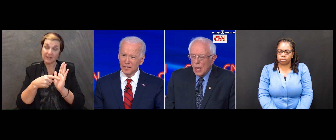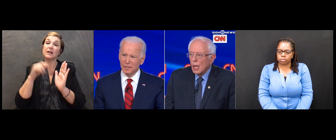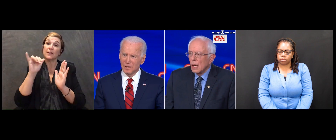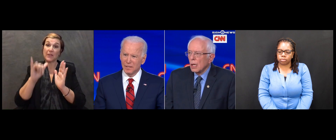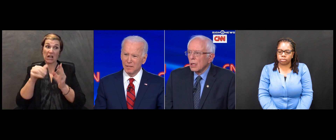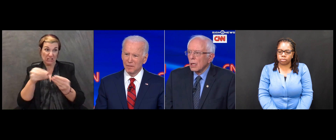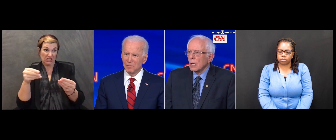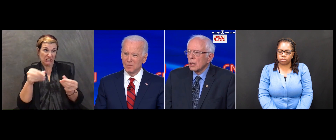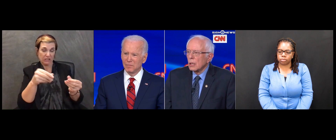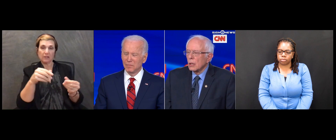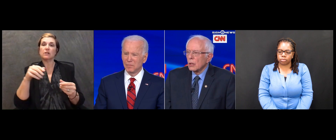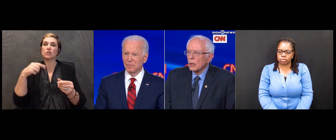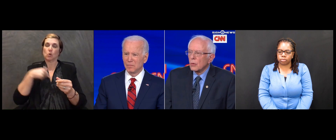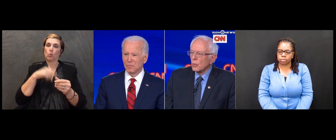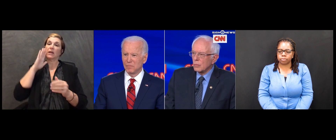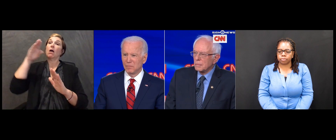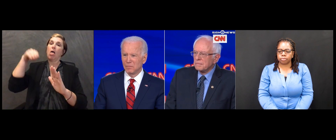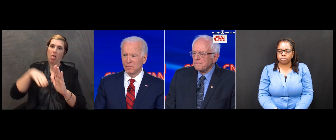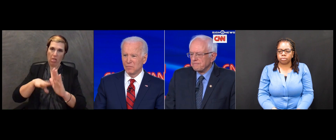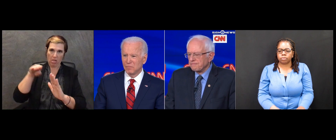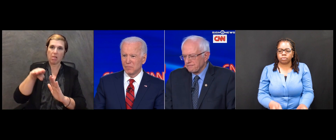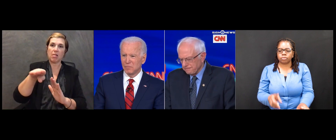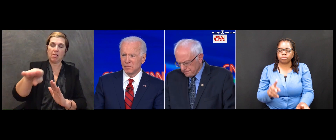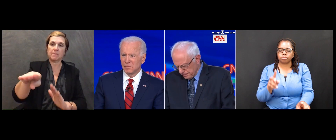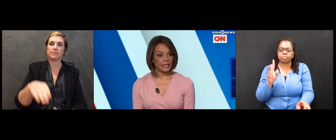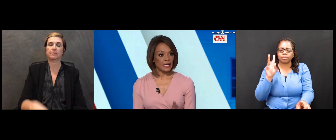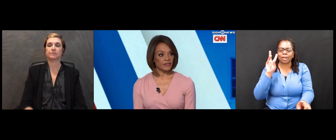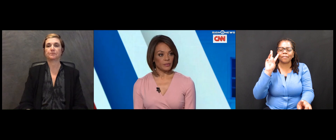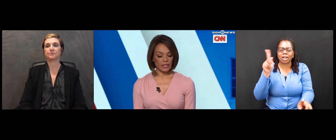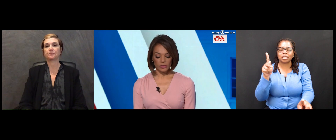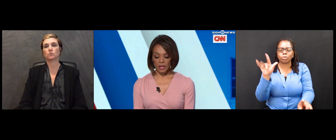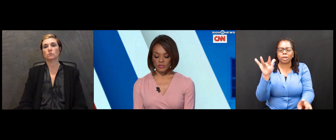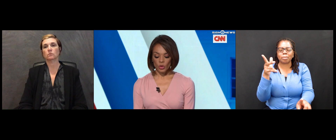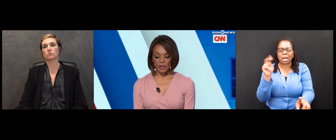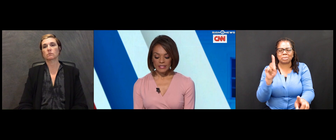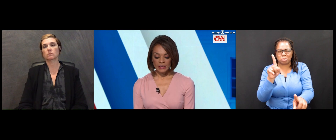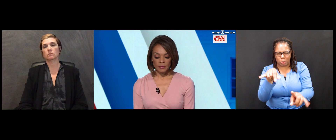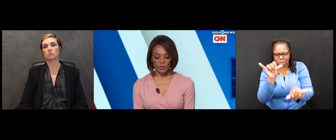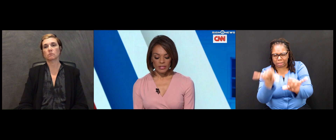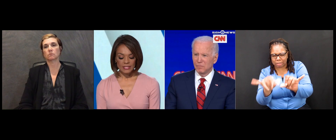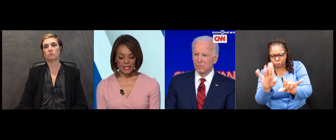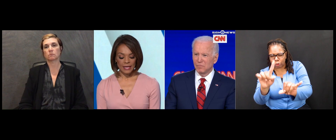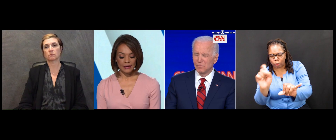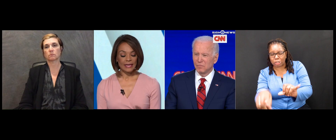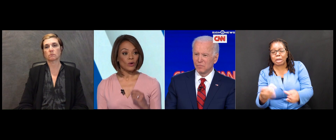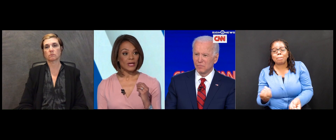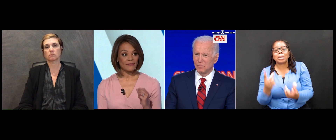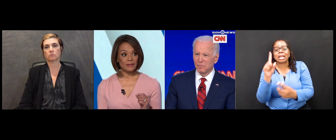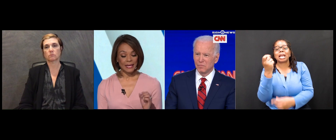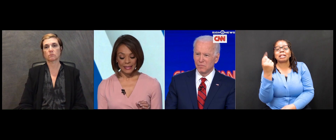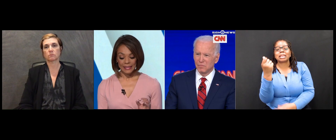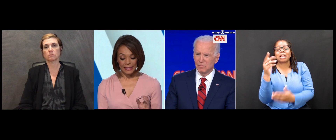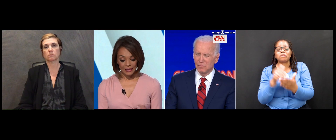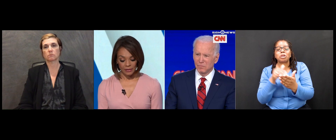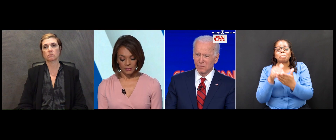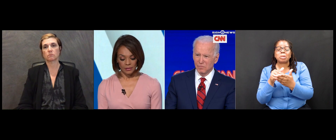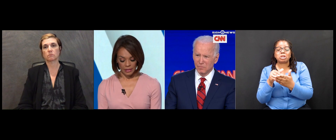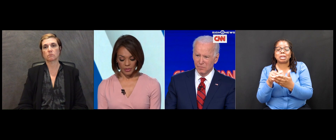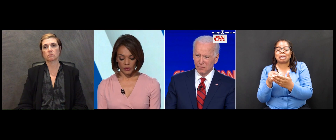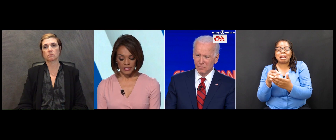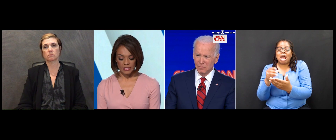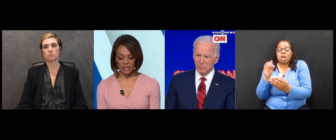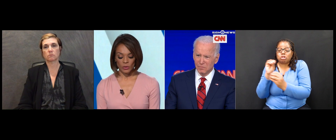Depression. Vice President Biden, I'm going to stay with you. Many of the 11 million undocumented immigrants and now even many